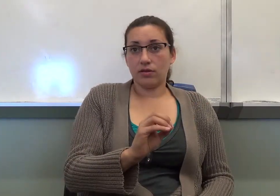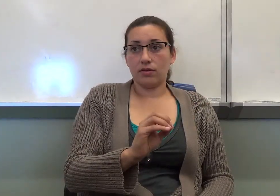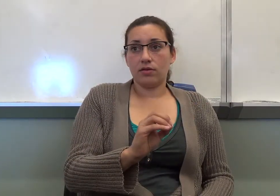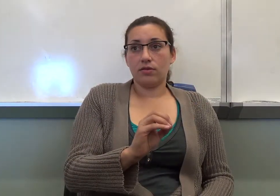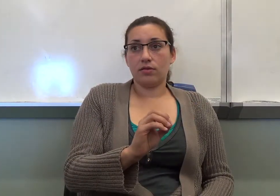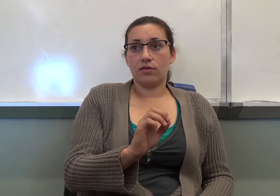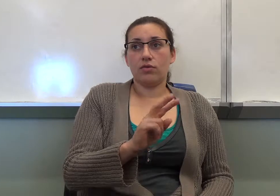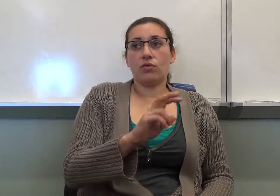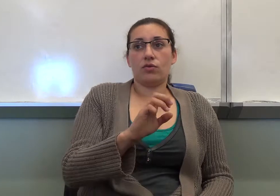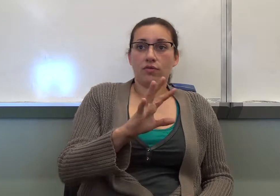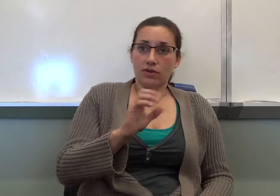250,